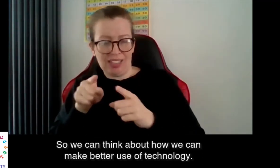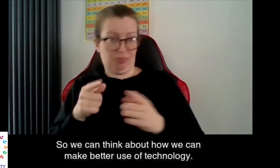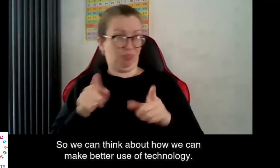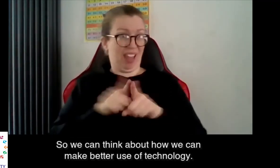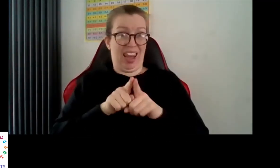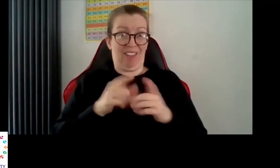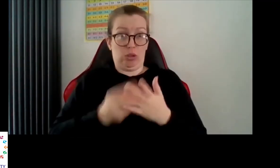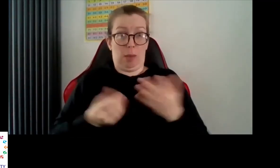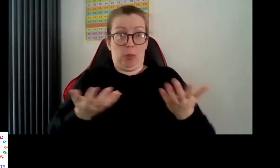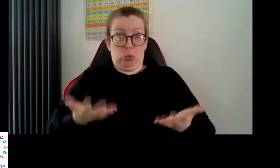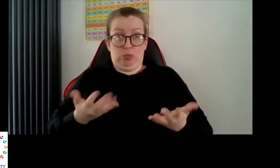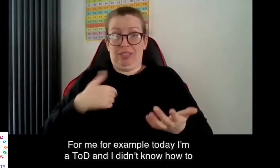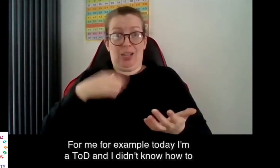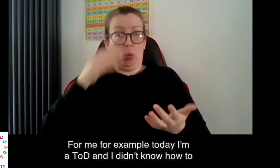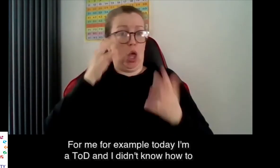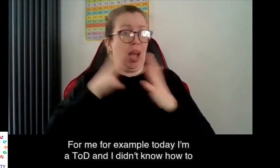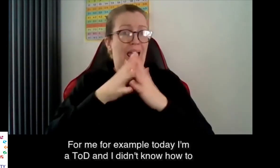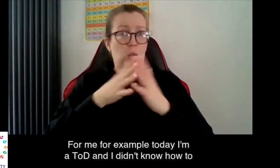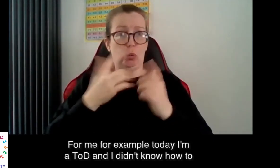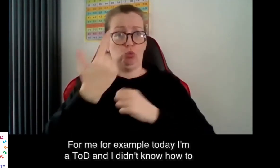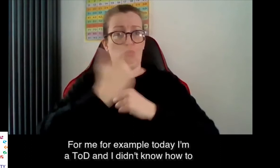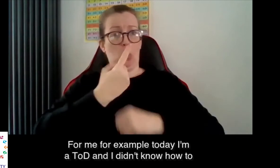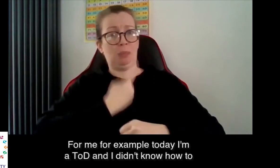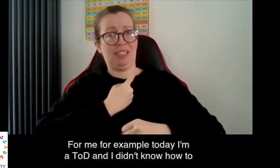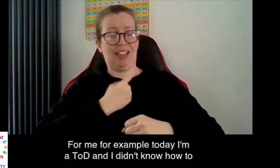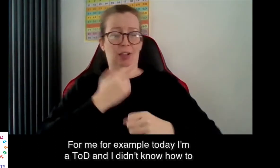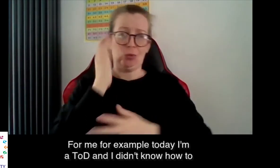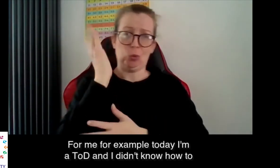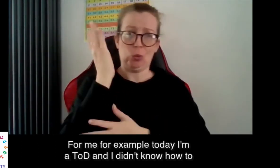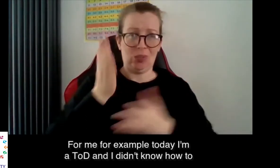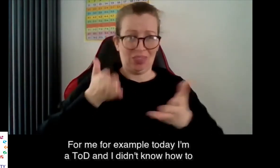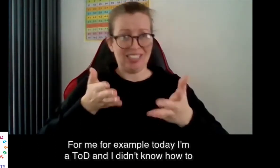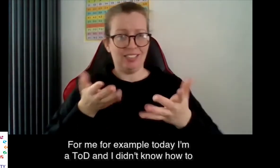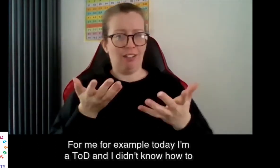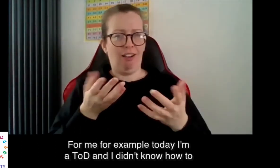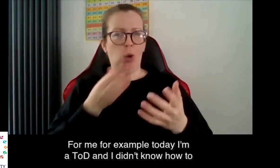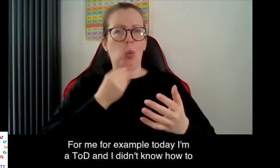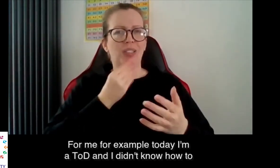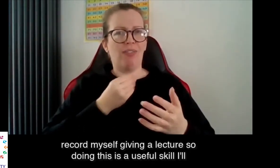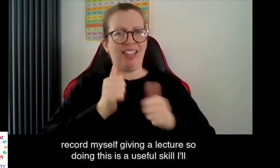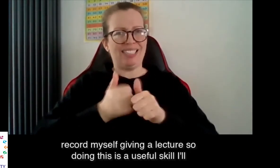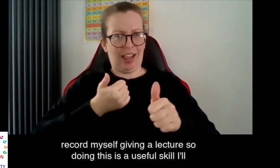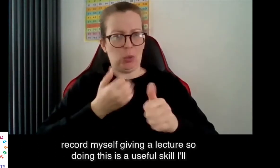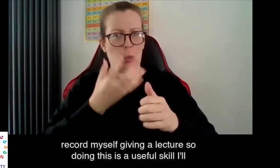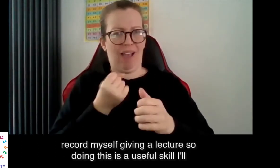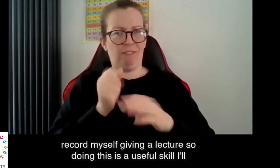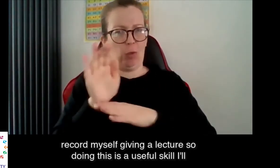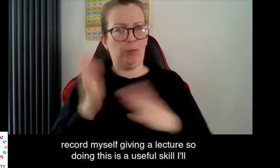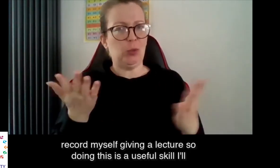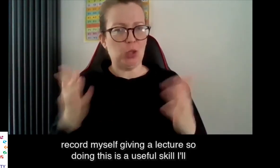technology. For me, for example, today, I'm a ToD and I didn't know how to record myself giving a lecture,